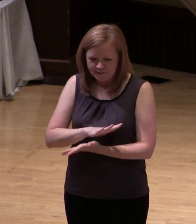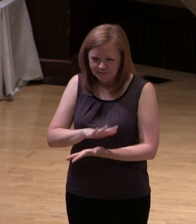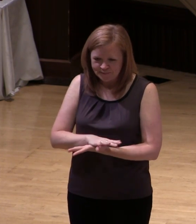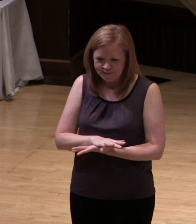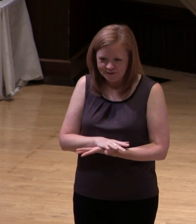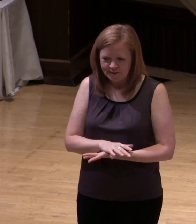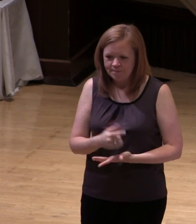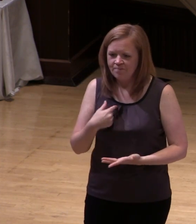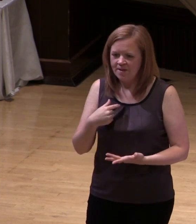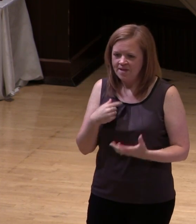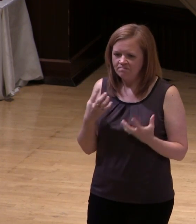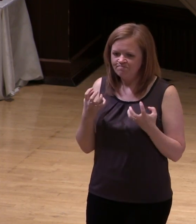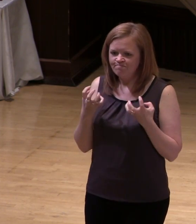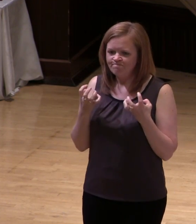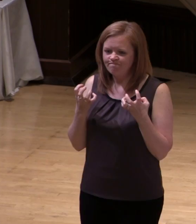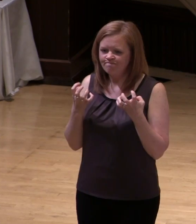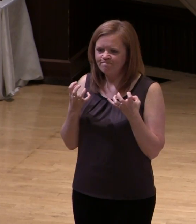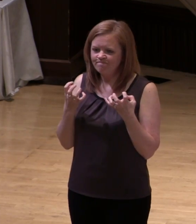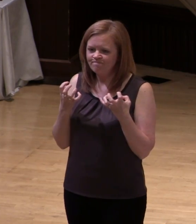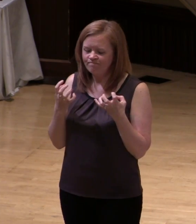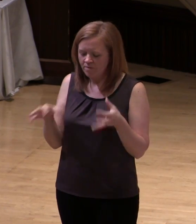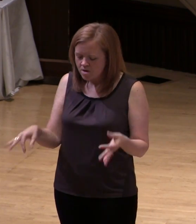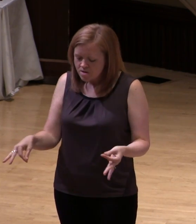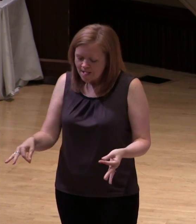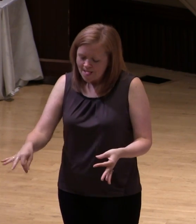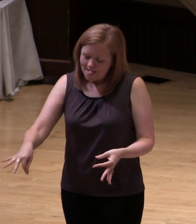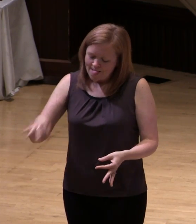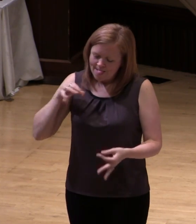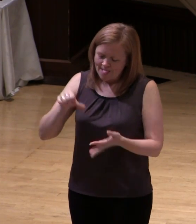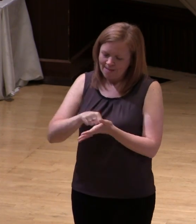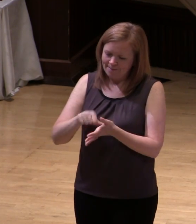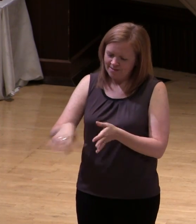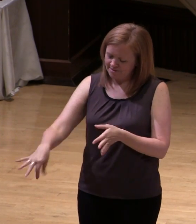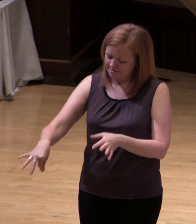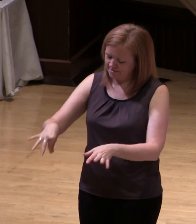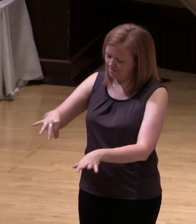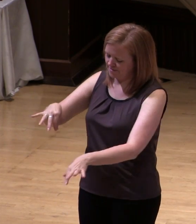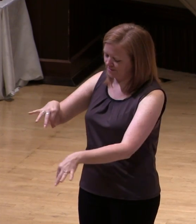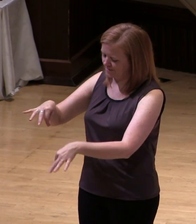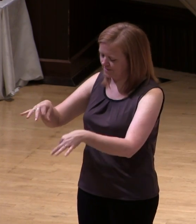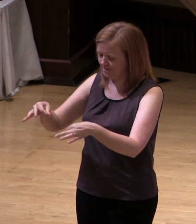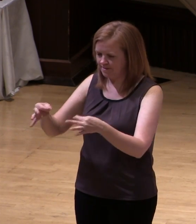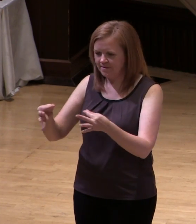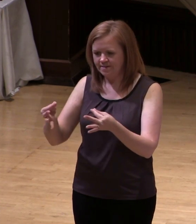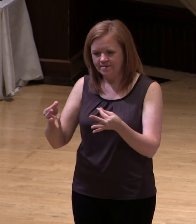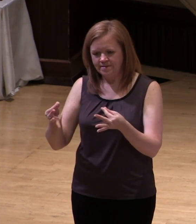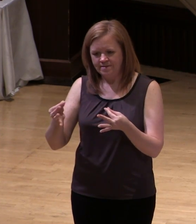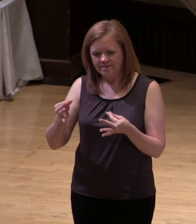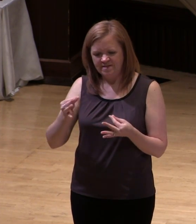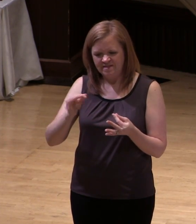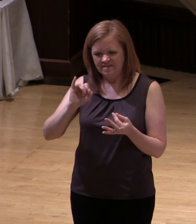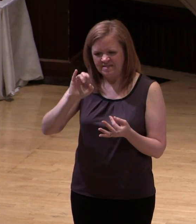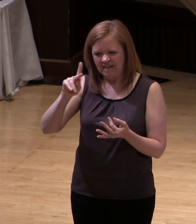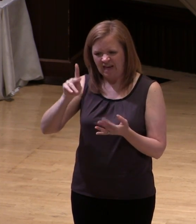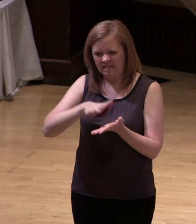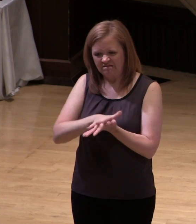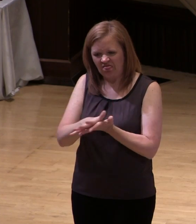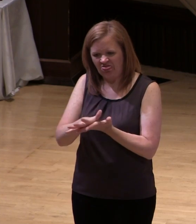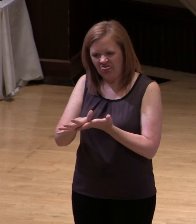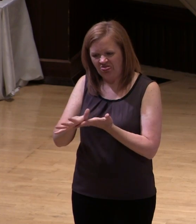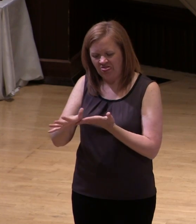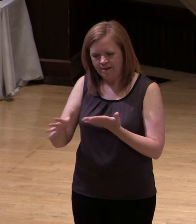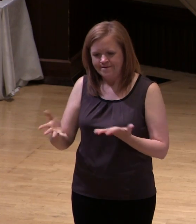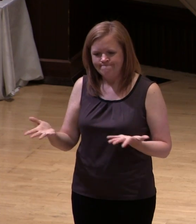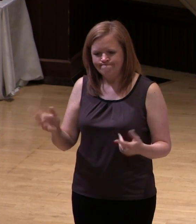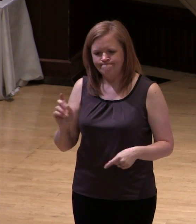I found myself really upset as I'm pulling these pages apart, seeing the ink smeared on them.